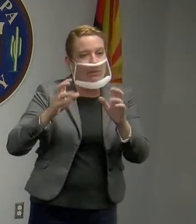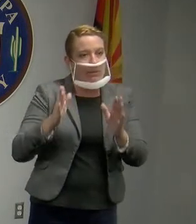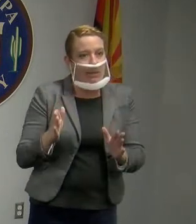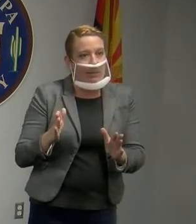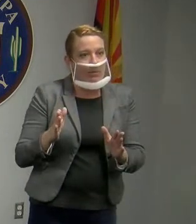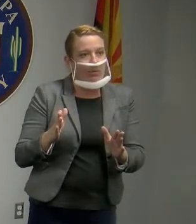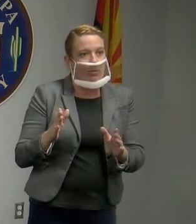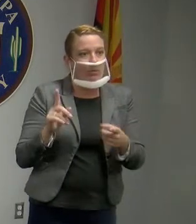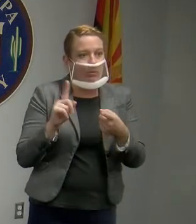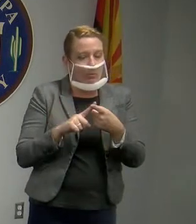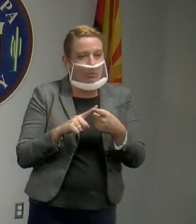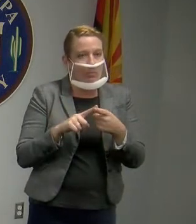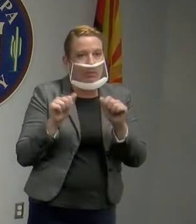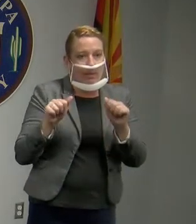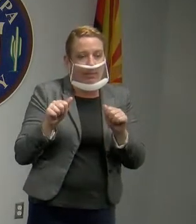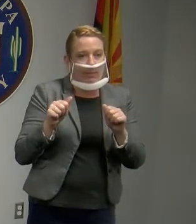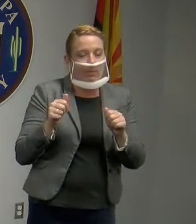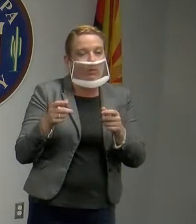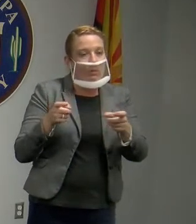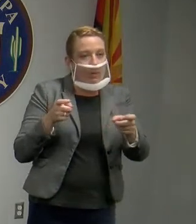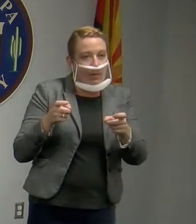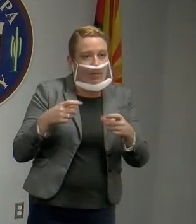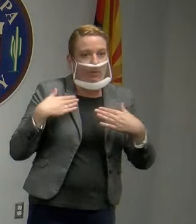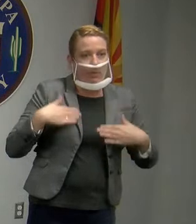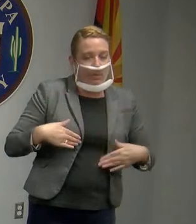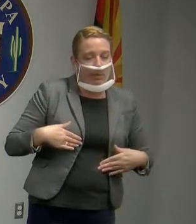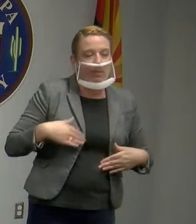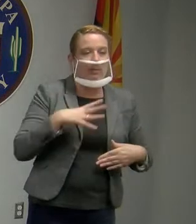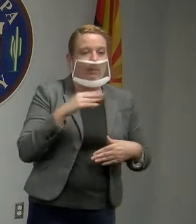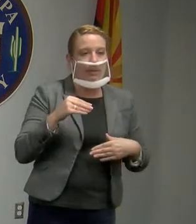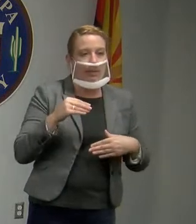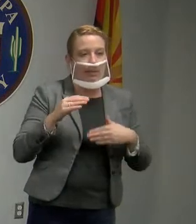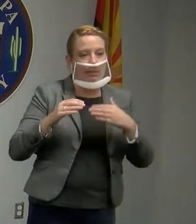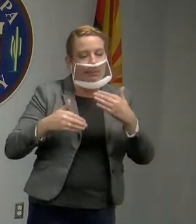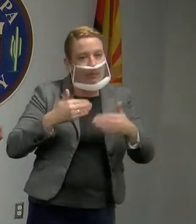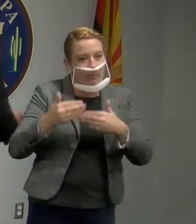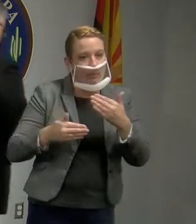really quickly, and we'll get to the next question. Thanks for the question, Nicole.